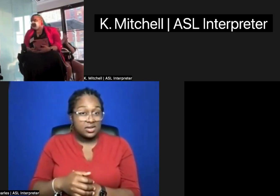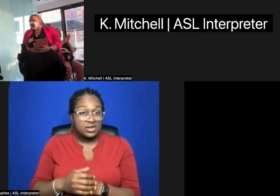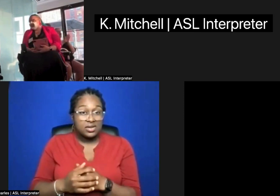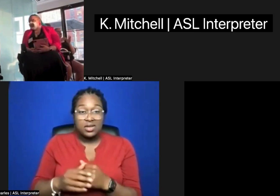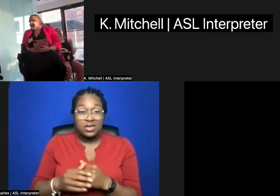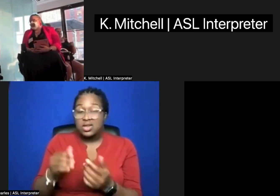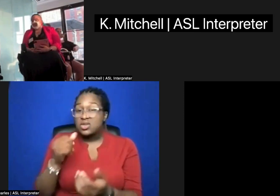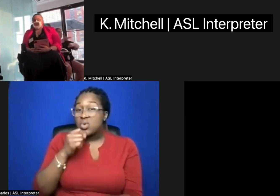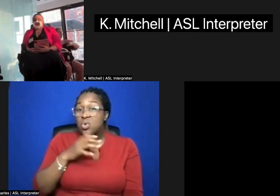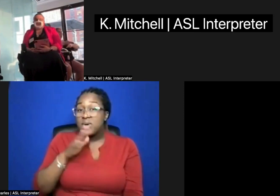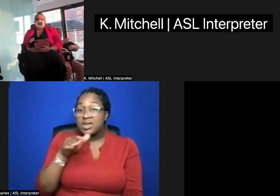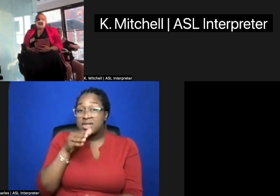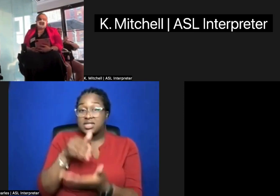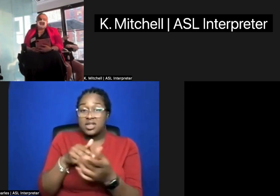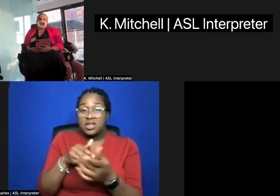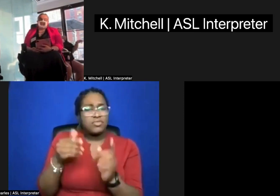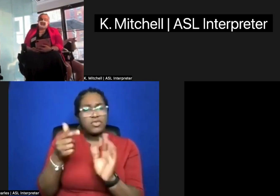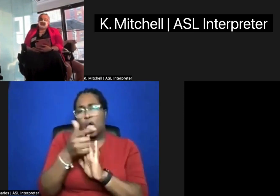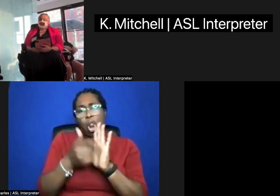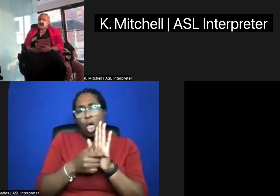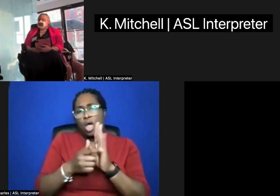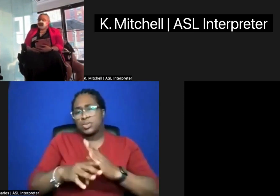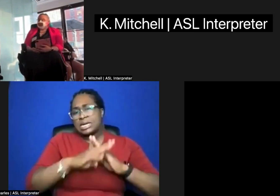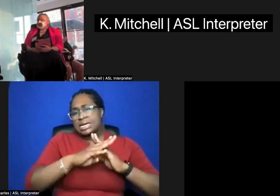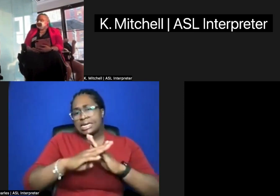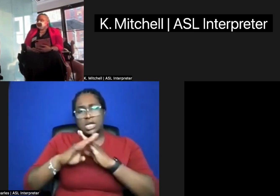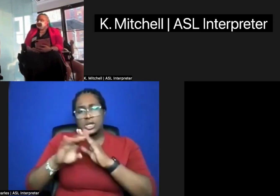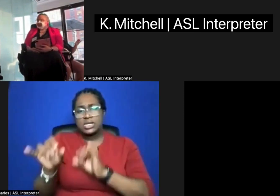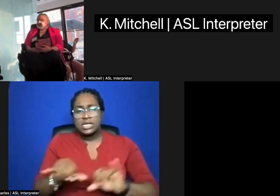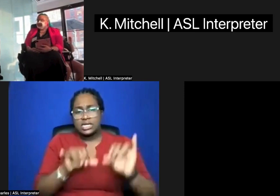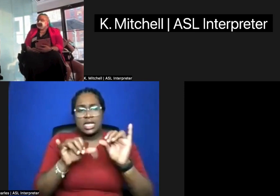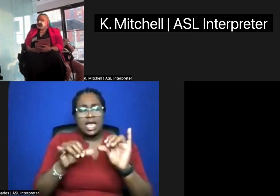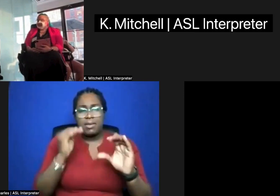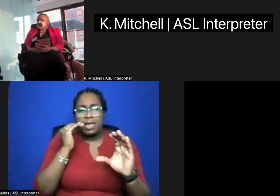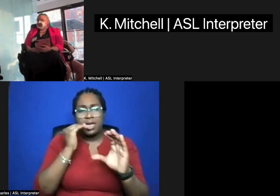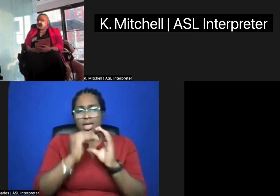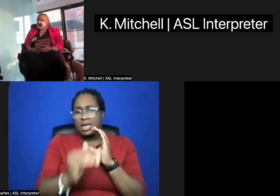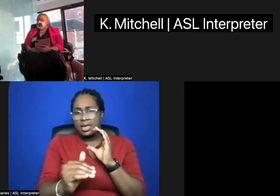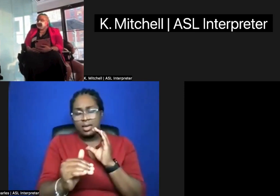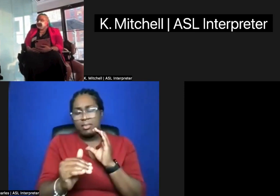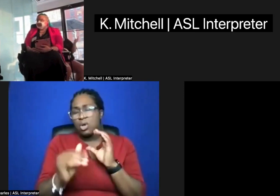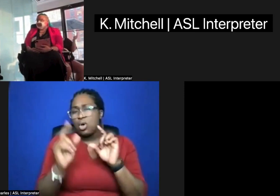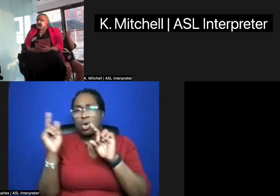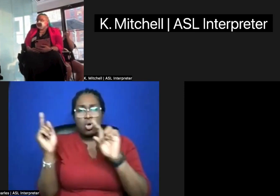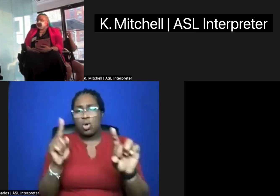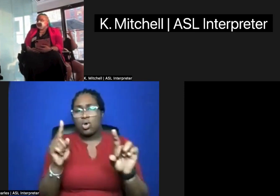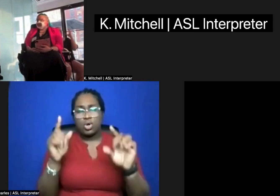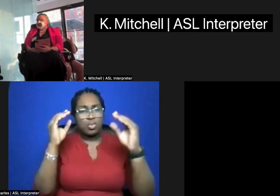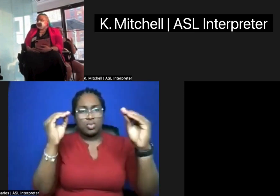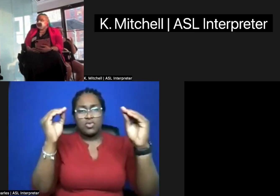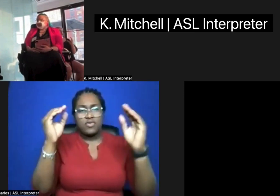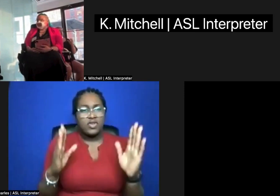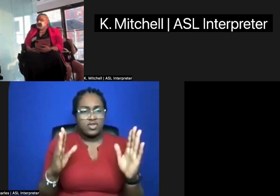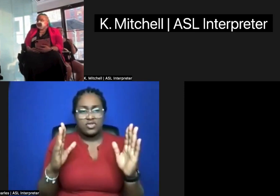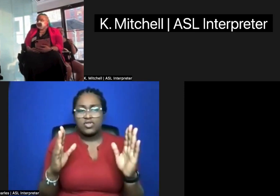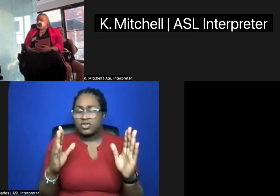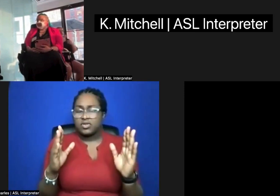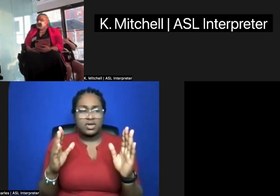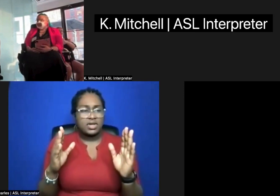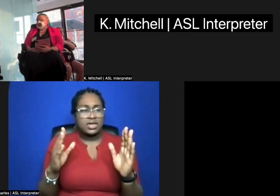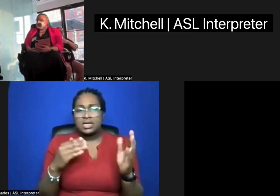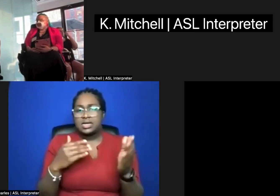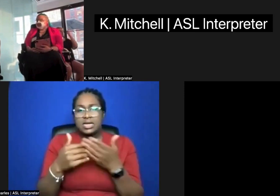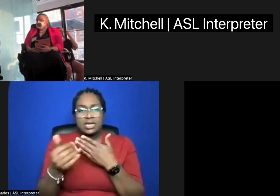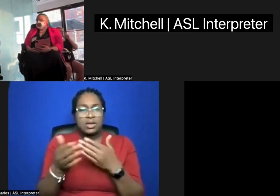So you should be able to email or go to your professor or whoever in the administrative department is to